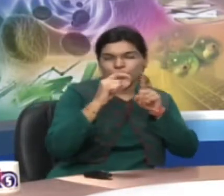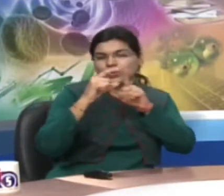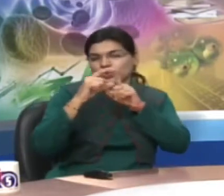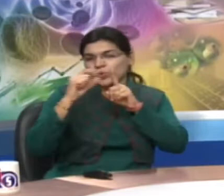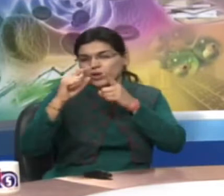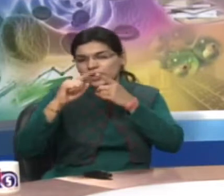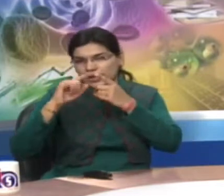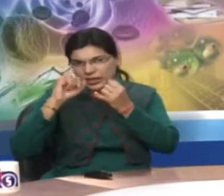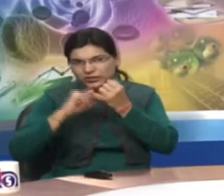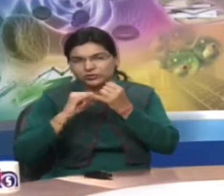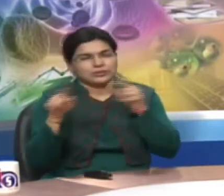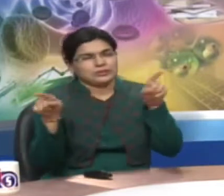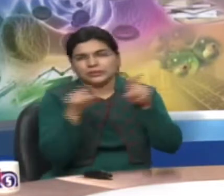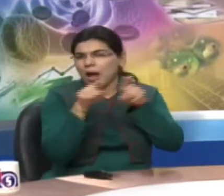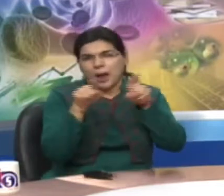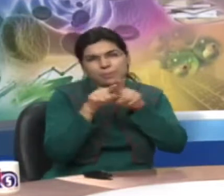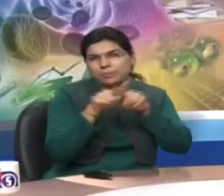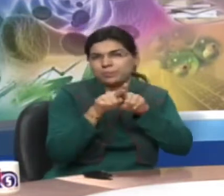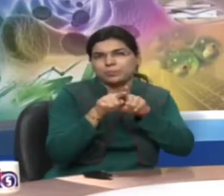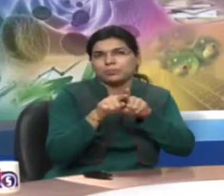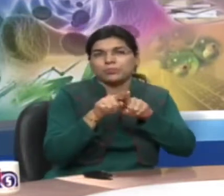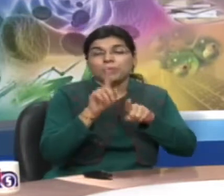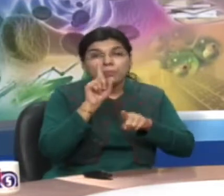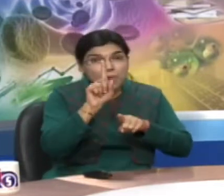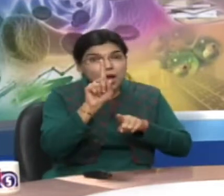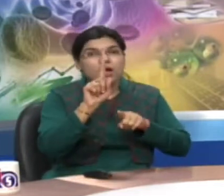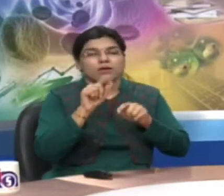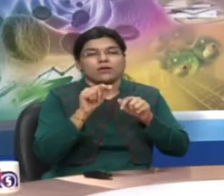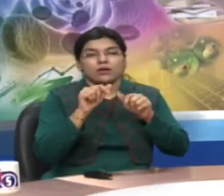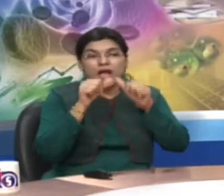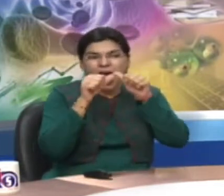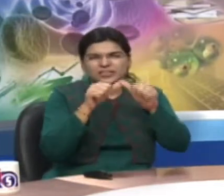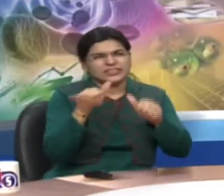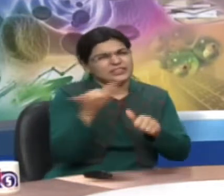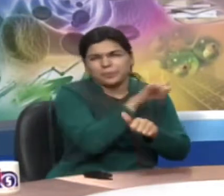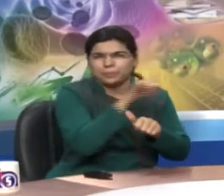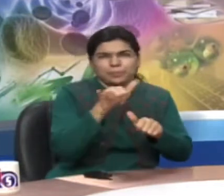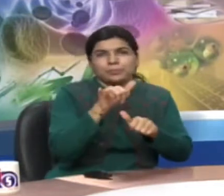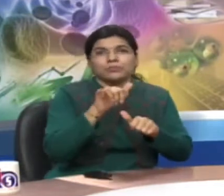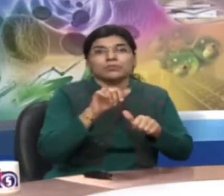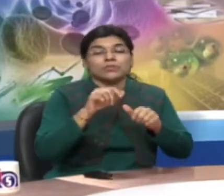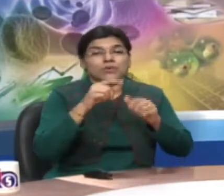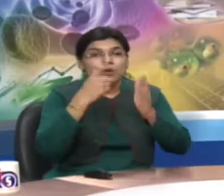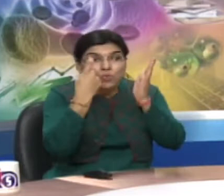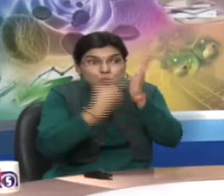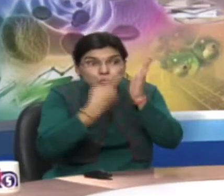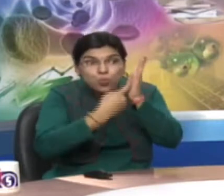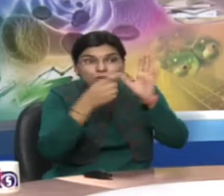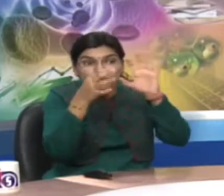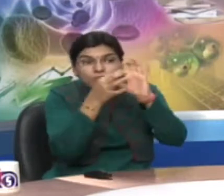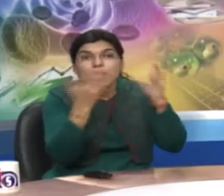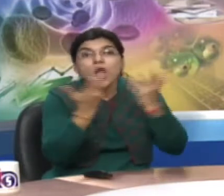So now we will learn whether to use is or are.